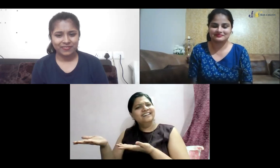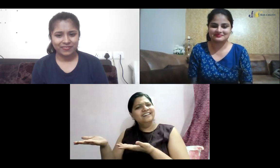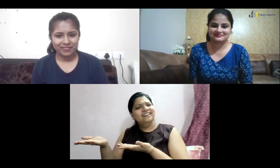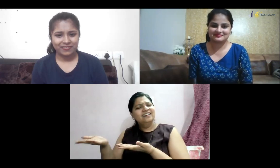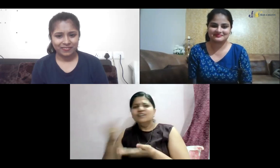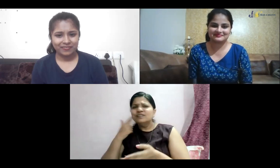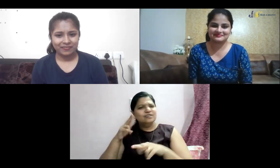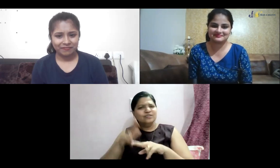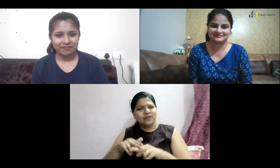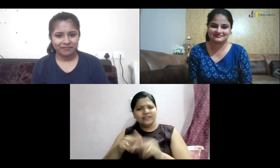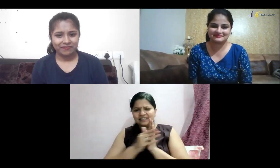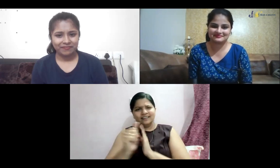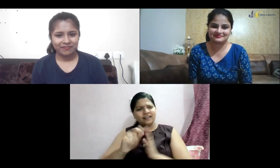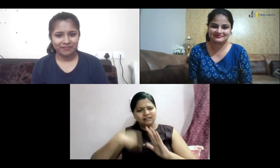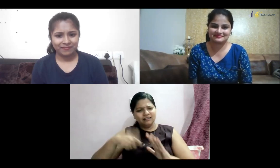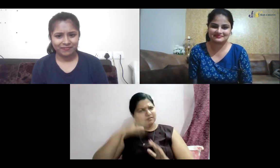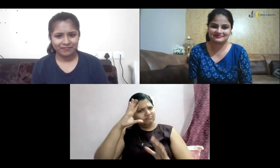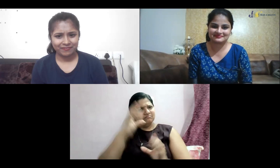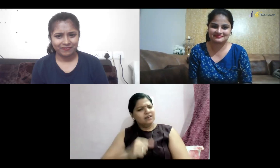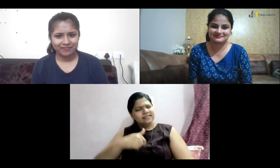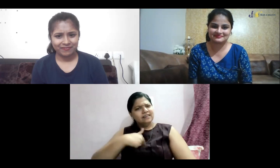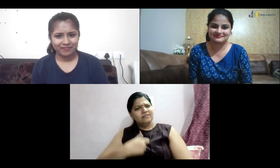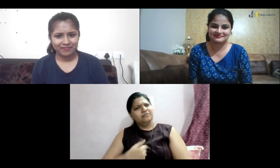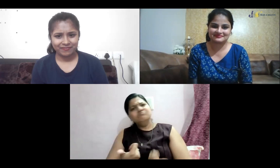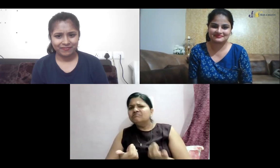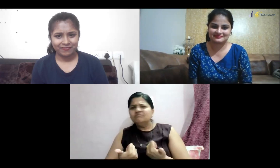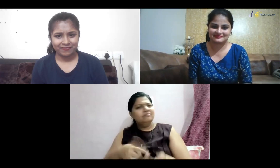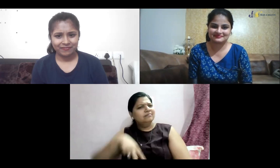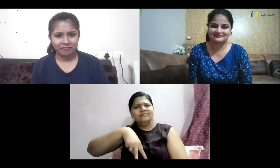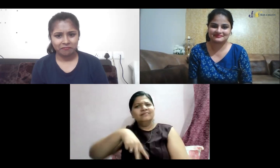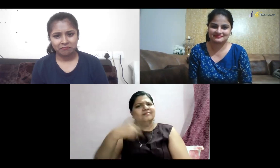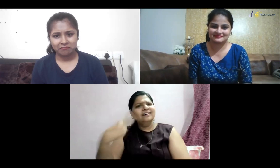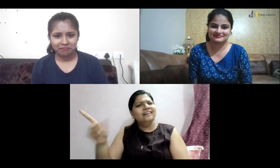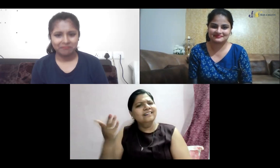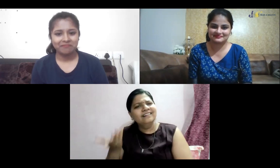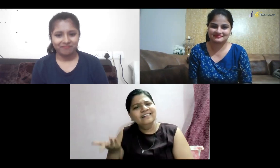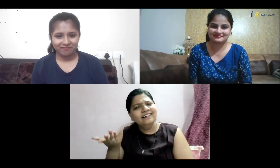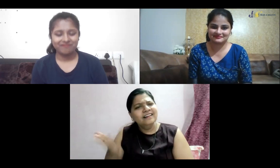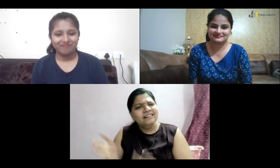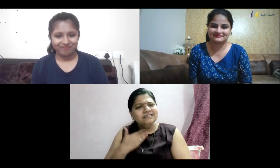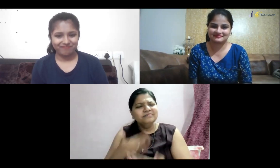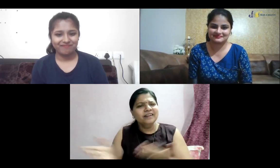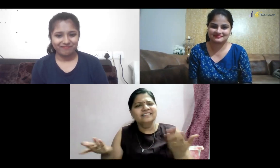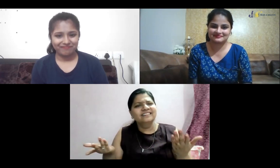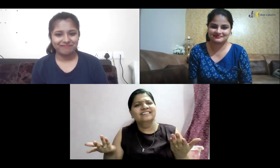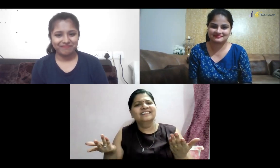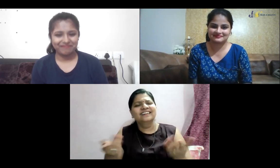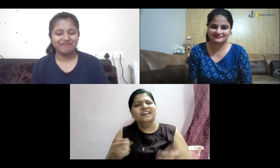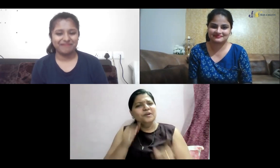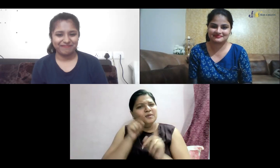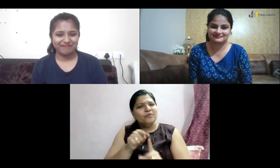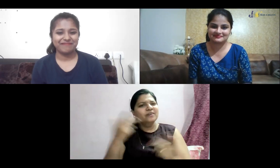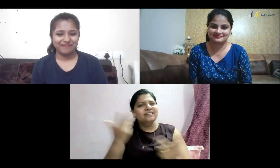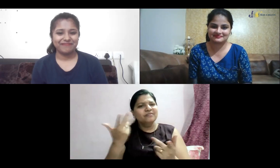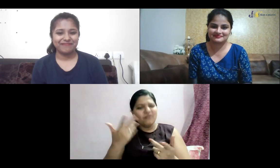machine. She's a deaf woman. So if you have skill, you can do anything. You can stand for yourself and you can